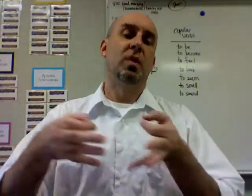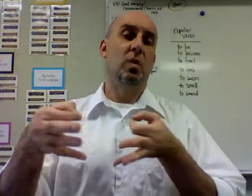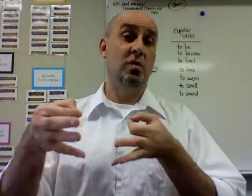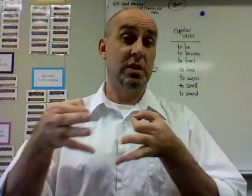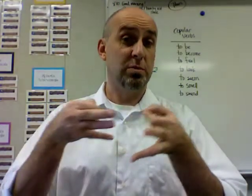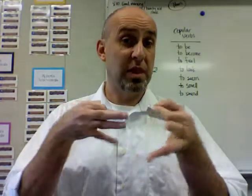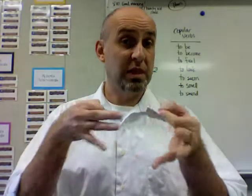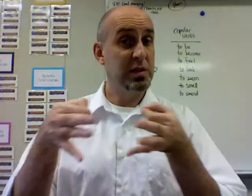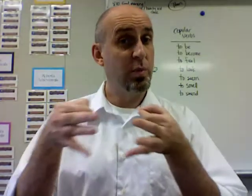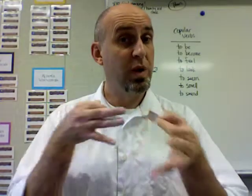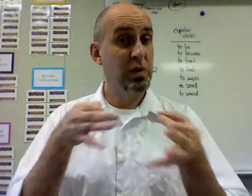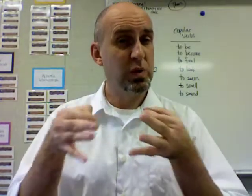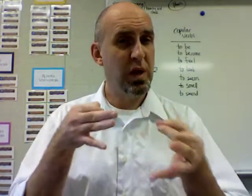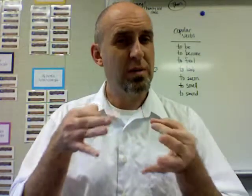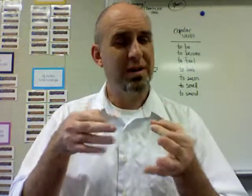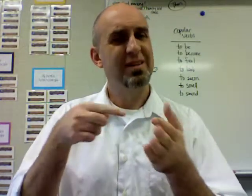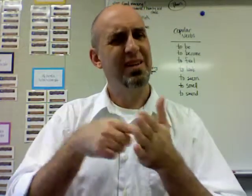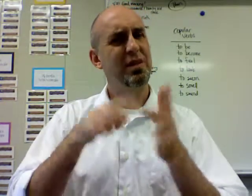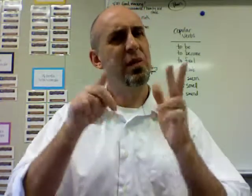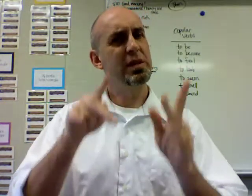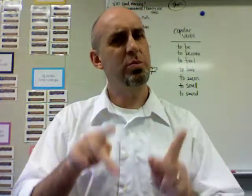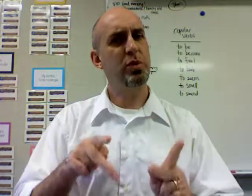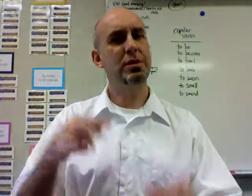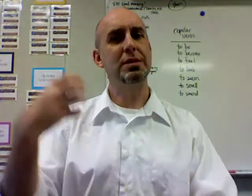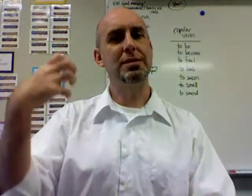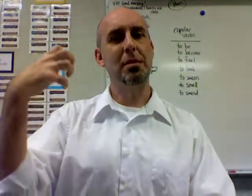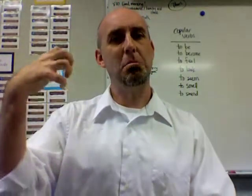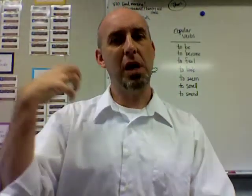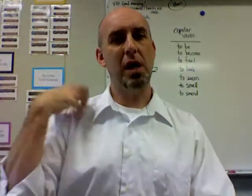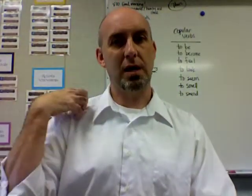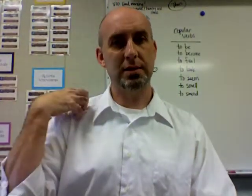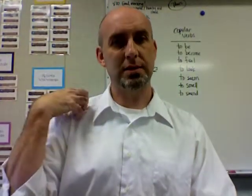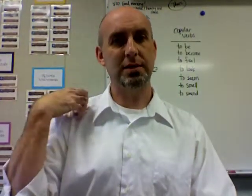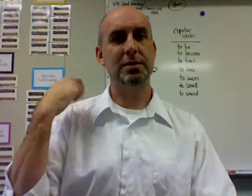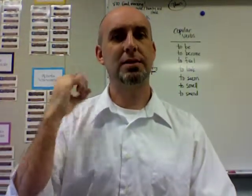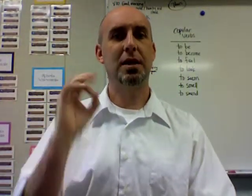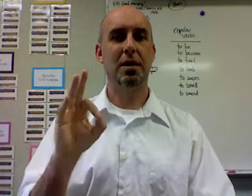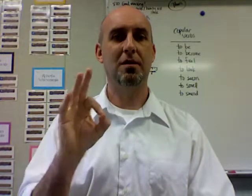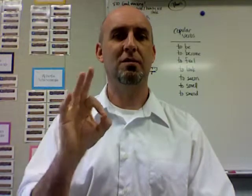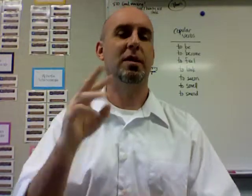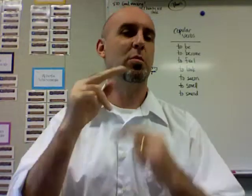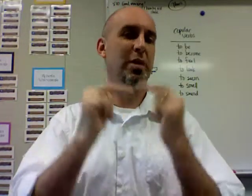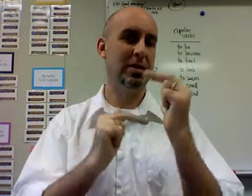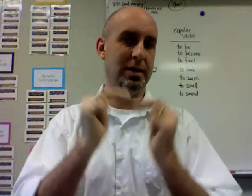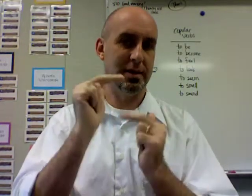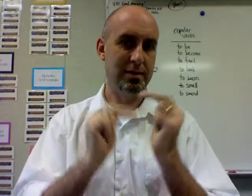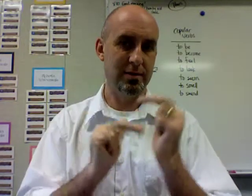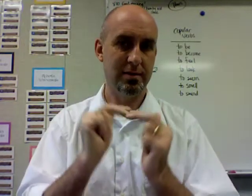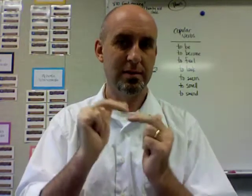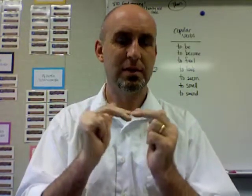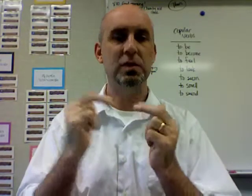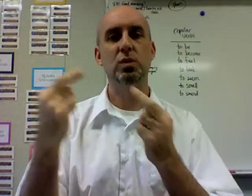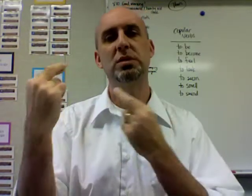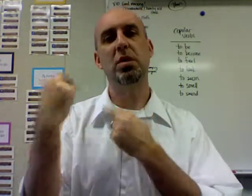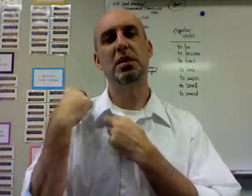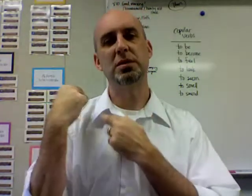For the spelling test, we'll probably describe it. This person is the boss of a building. It's responsible